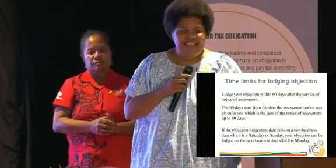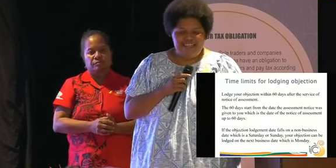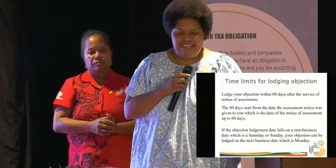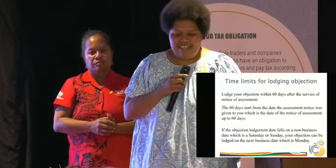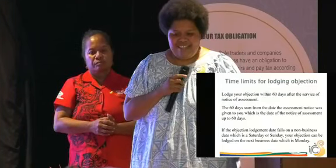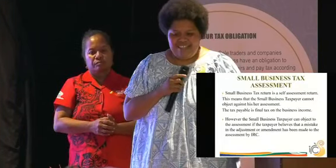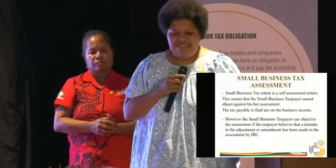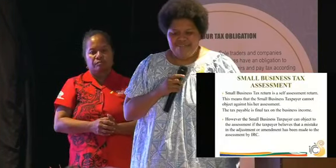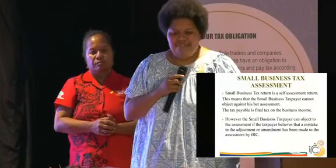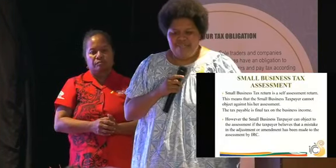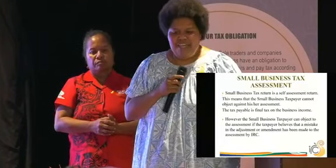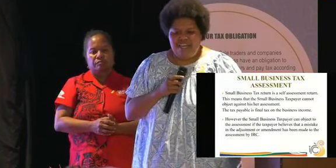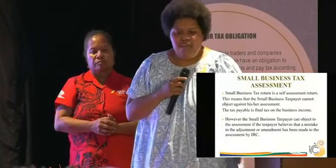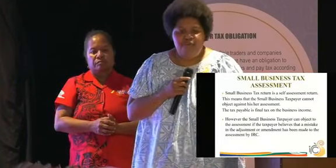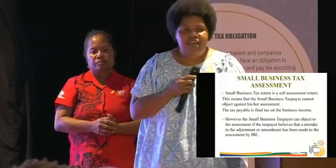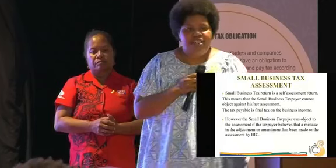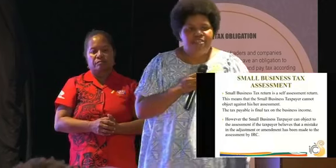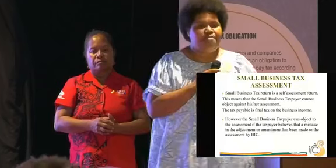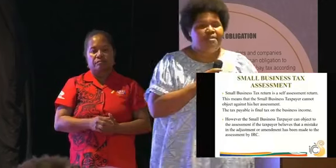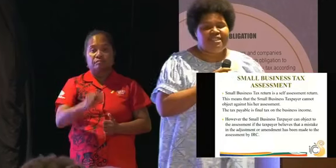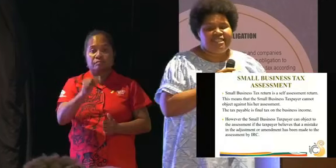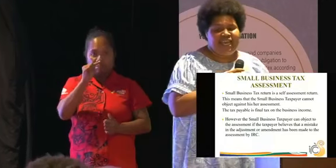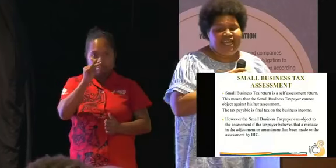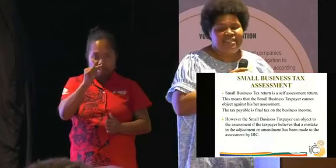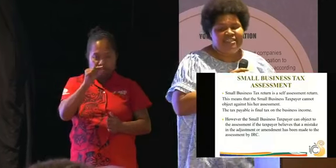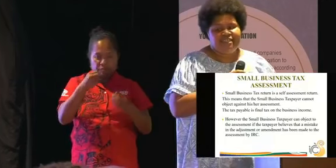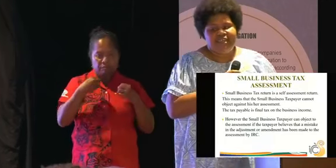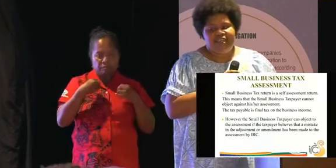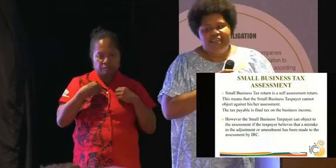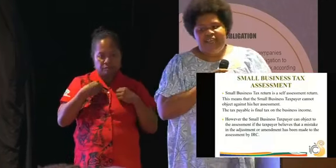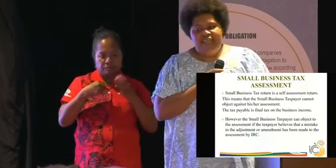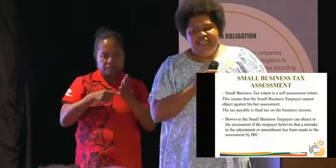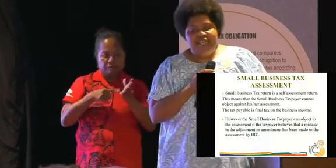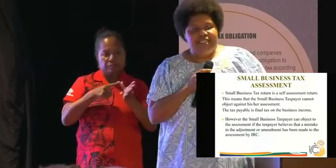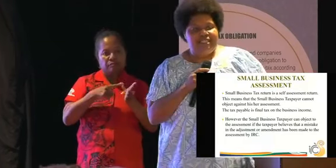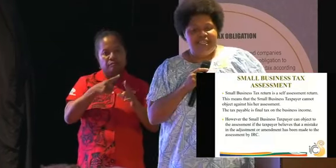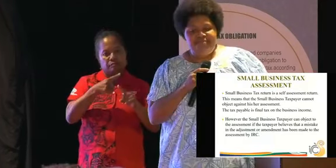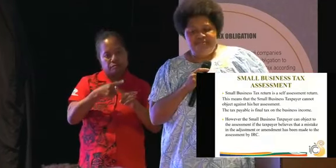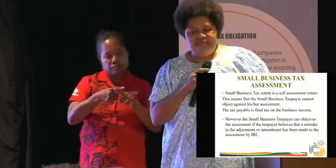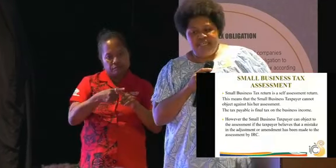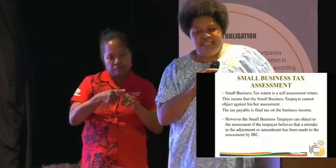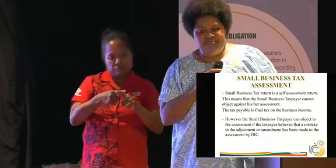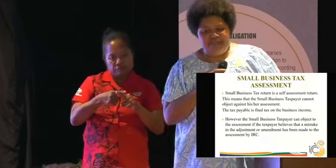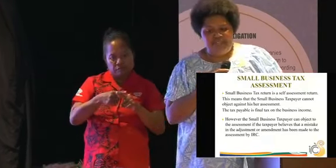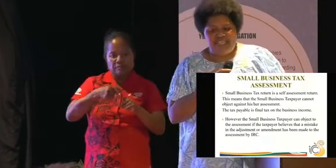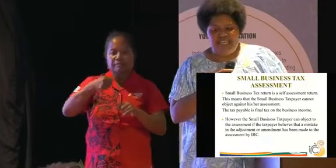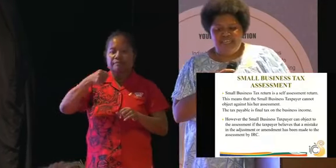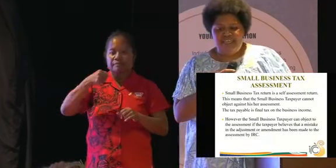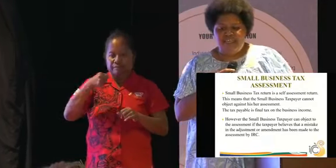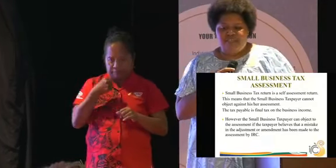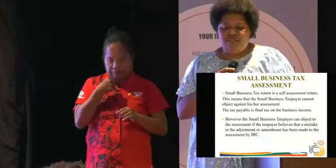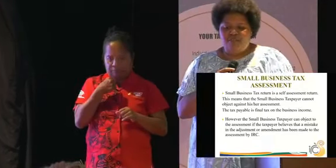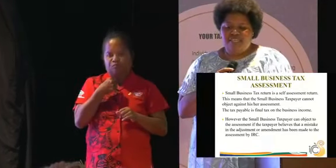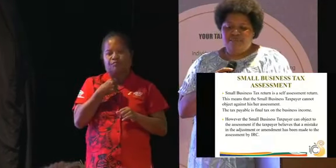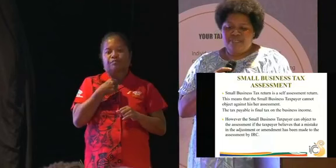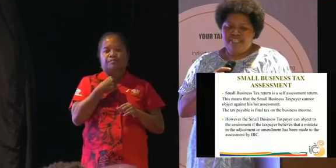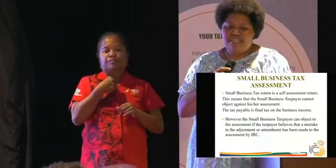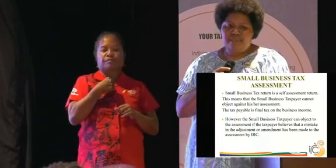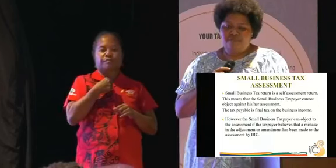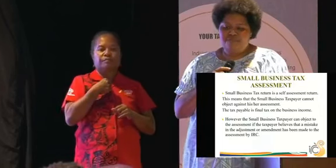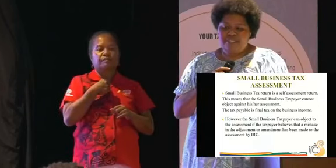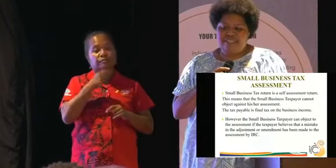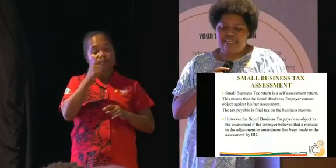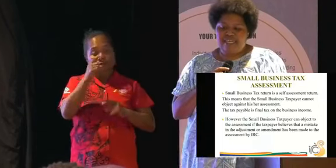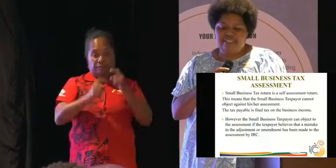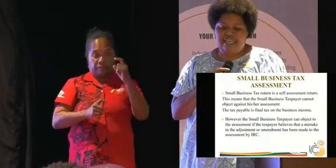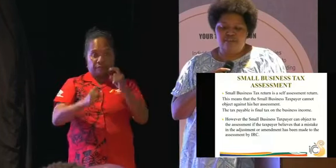Okay? Now, for small business tax, that is a self-assessment return. So this means that